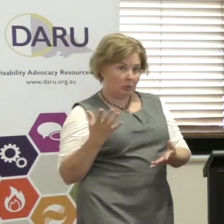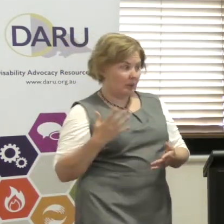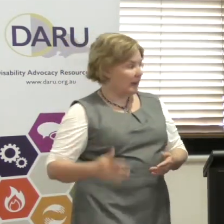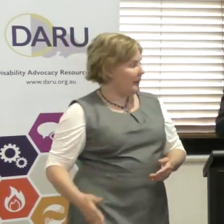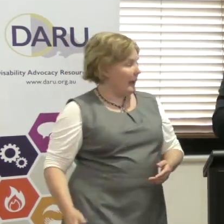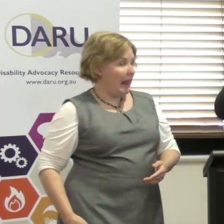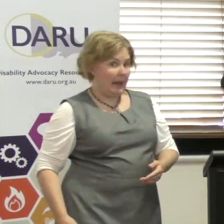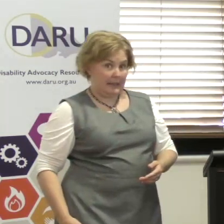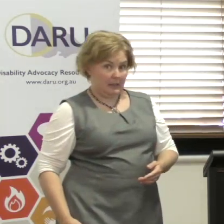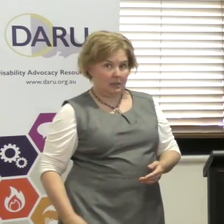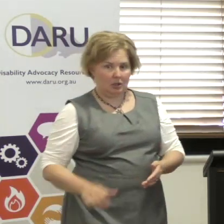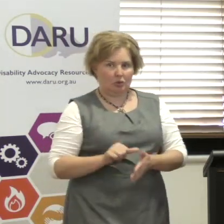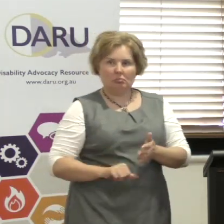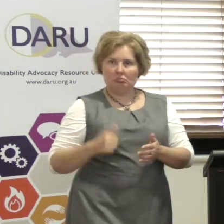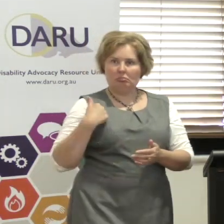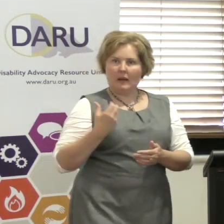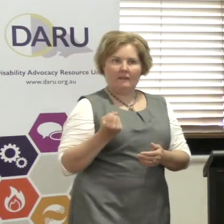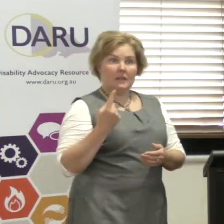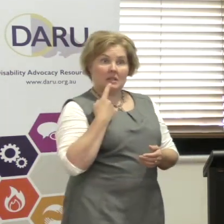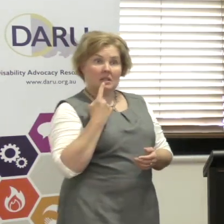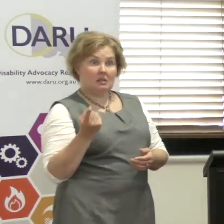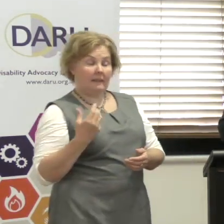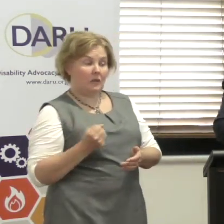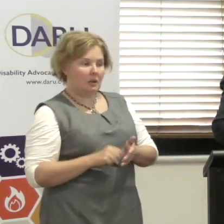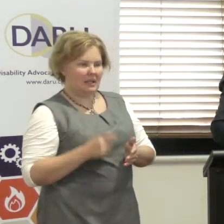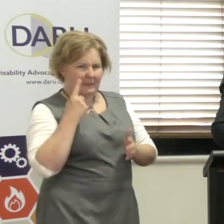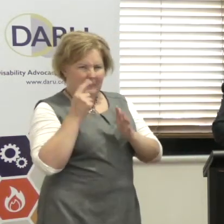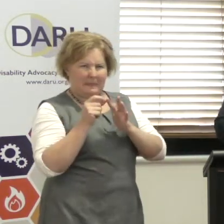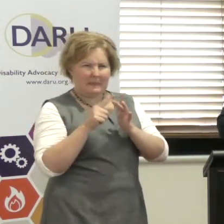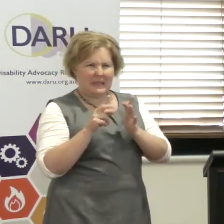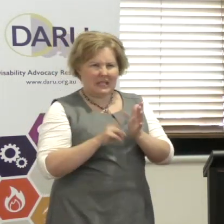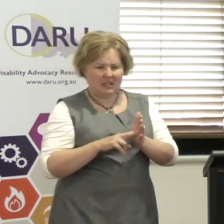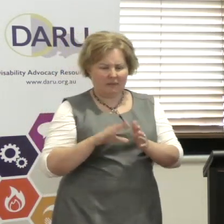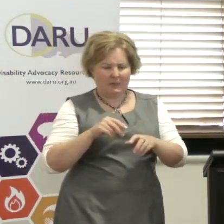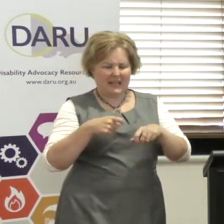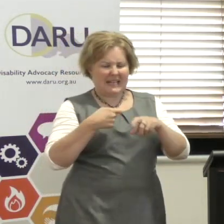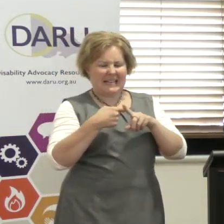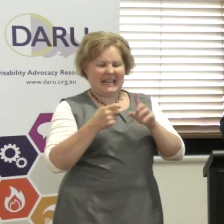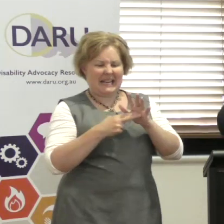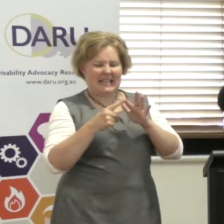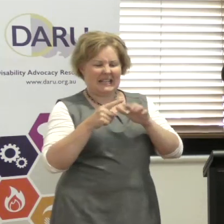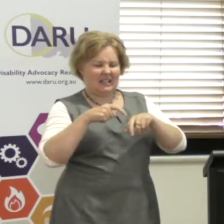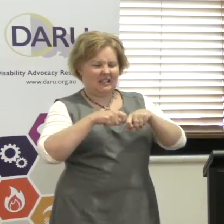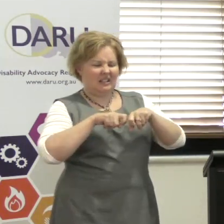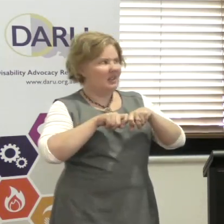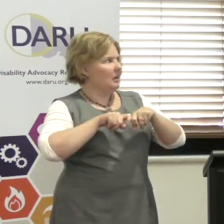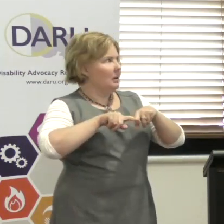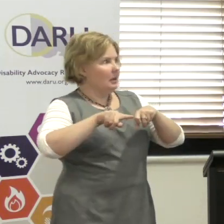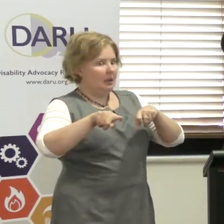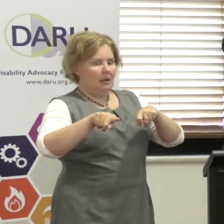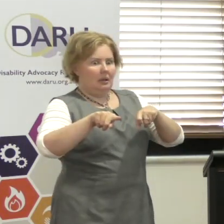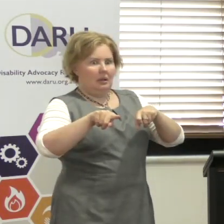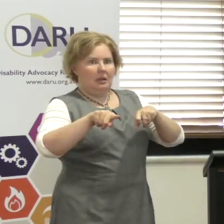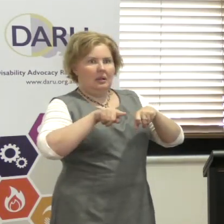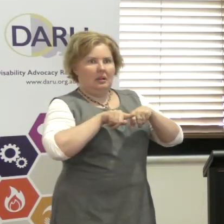me. And I could see this pin sticking out of his knee. It was about that long. It was about that. It looked like one of those mountains. I always think it's one of